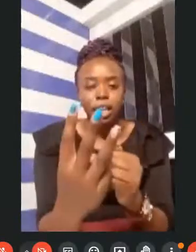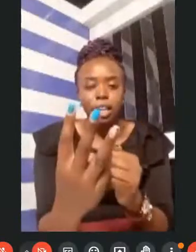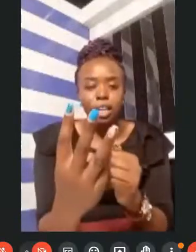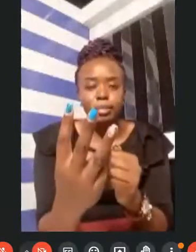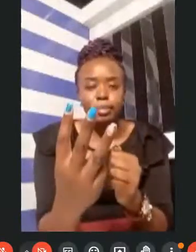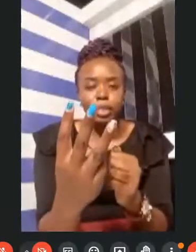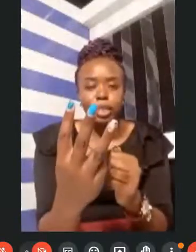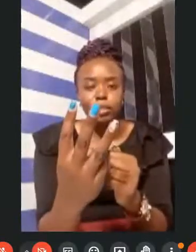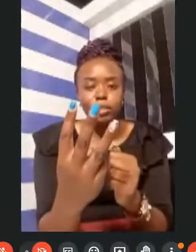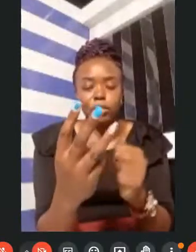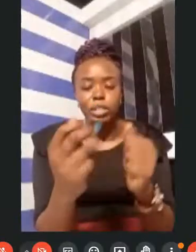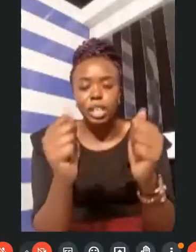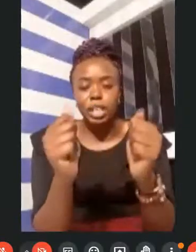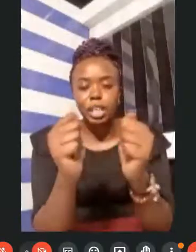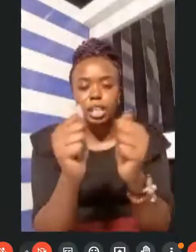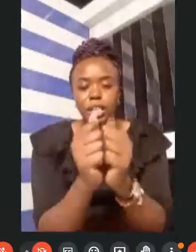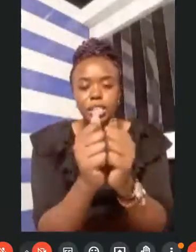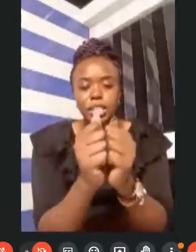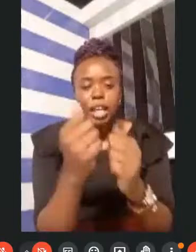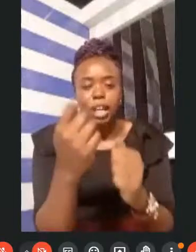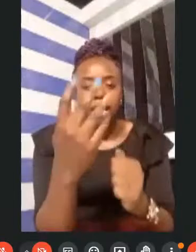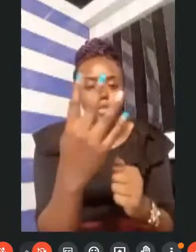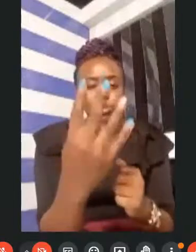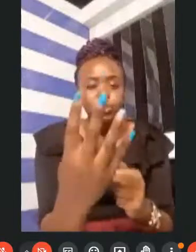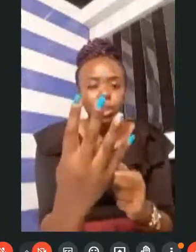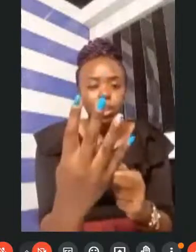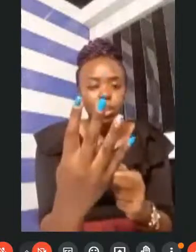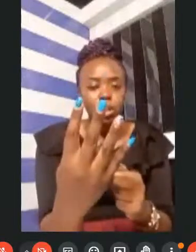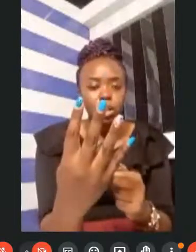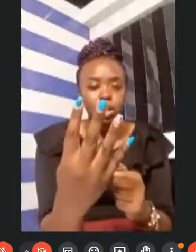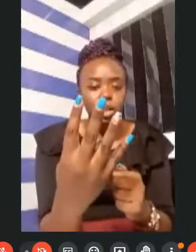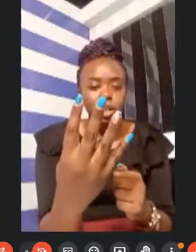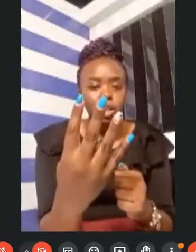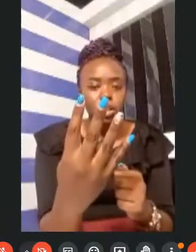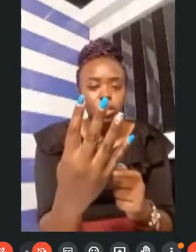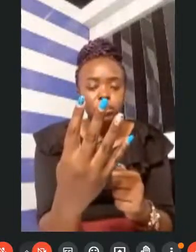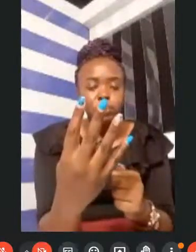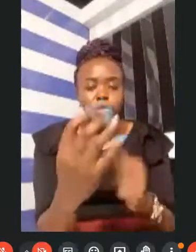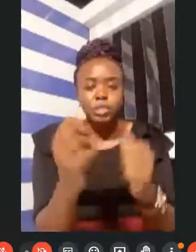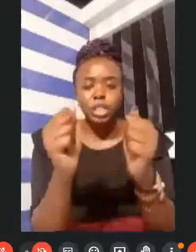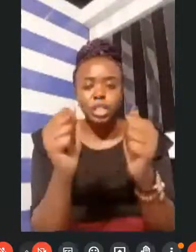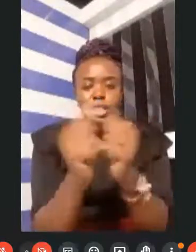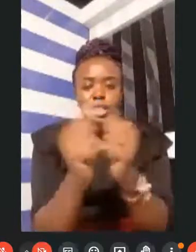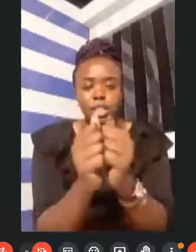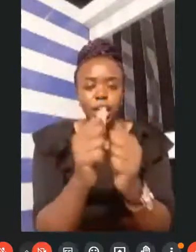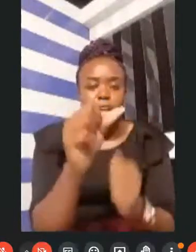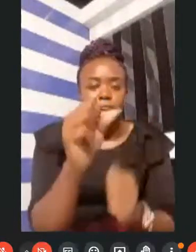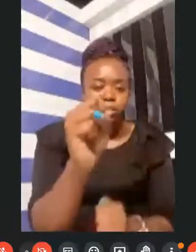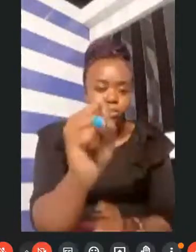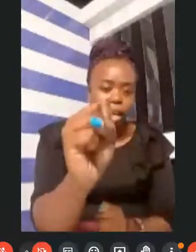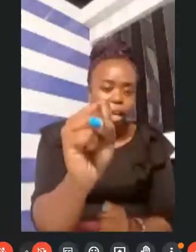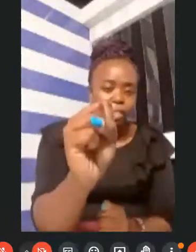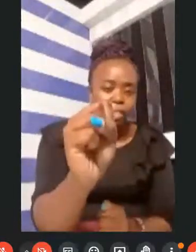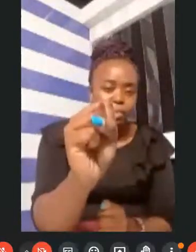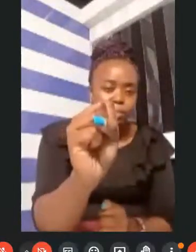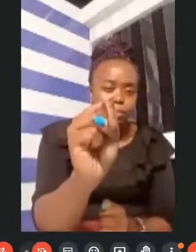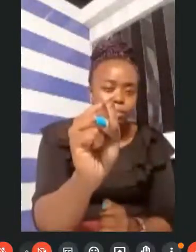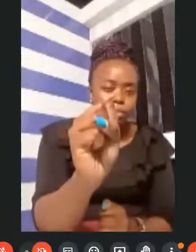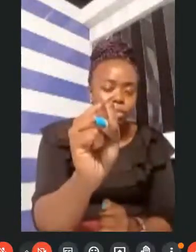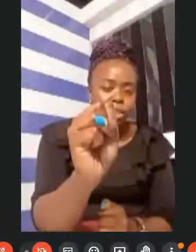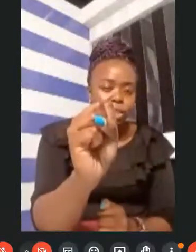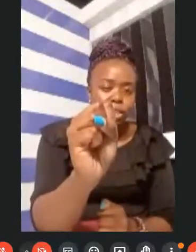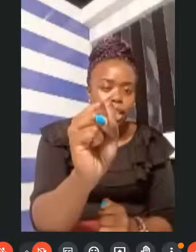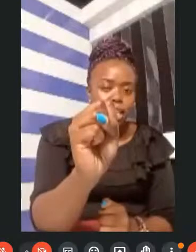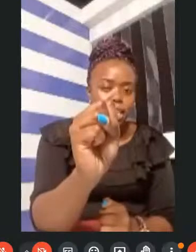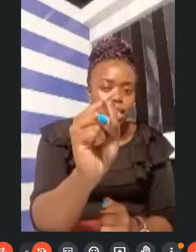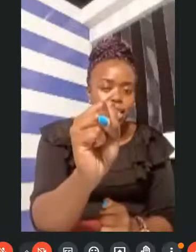and 3, 14, 10 and 4, 15, 10 and 5,